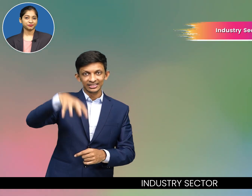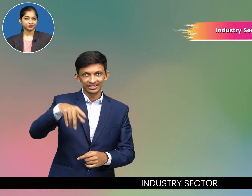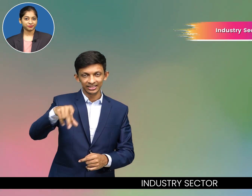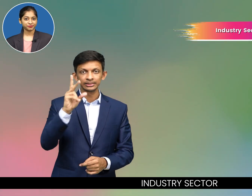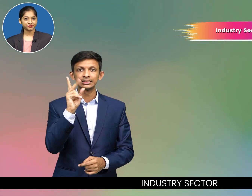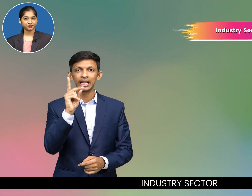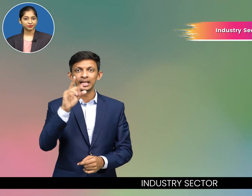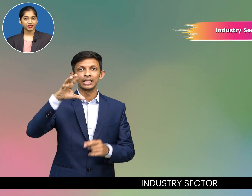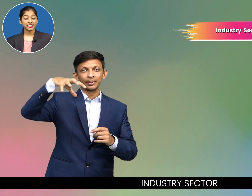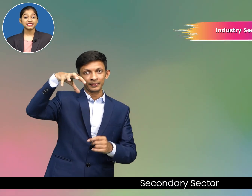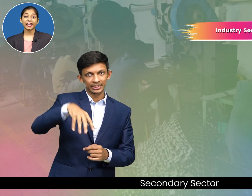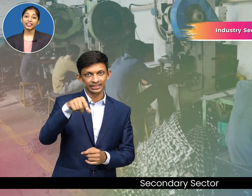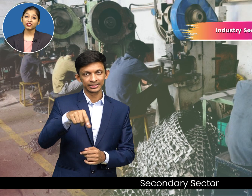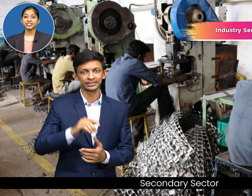sector.